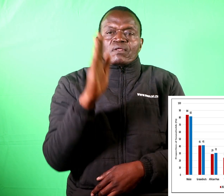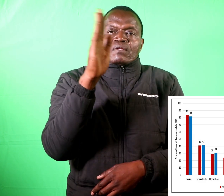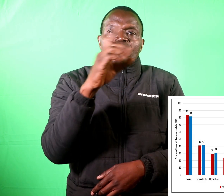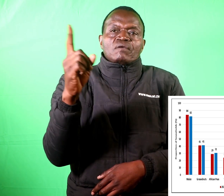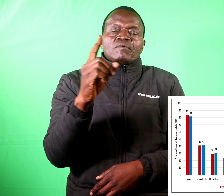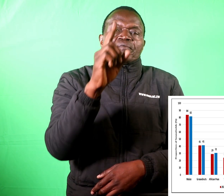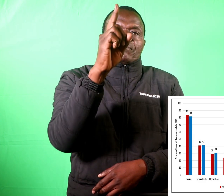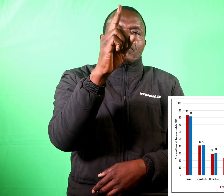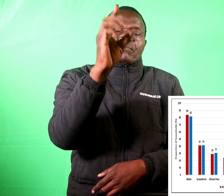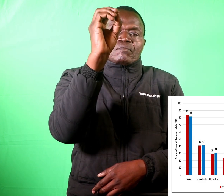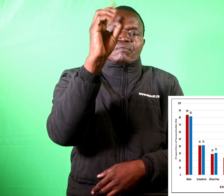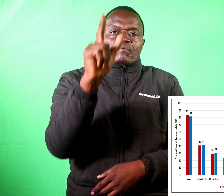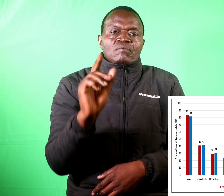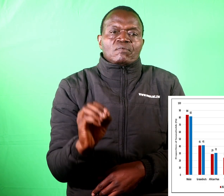11%. Soybeans